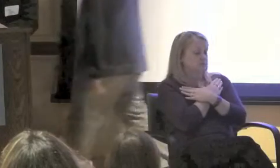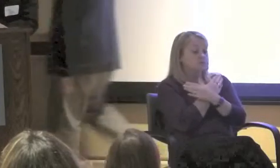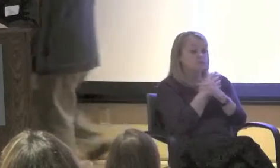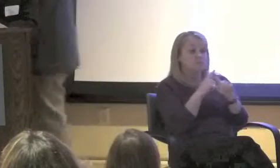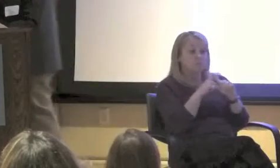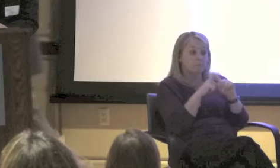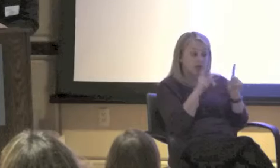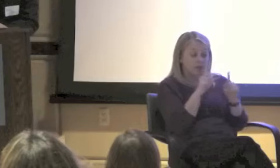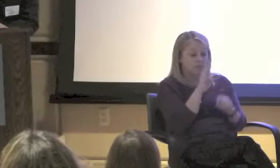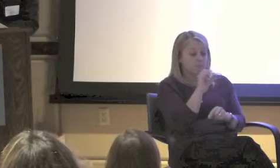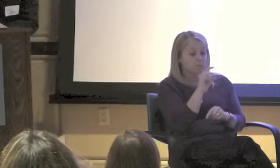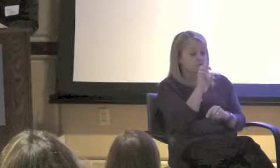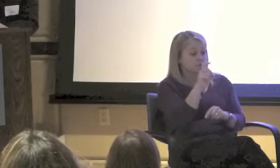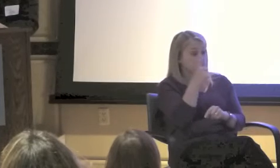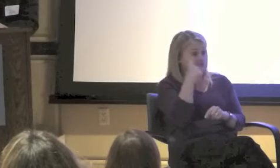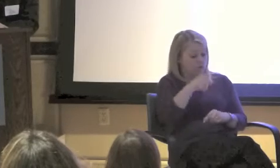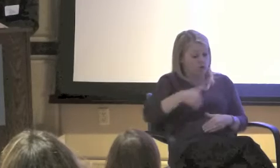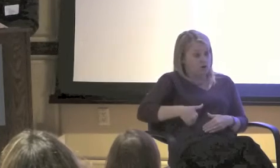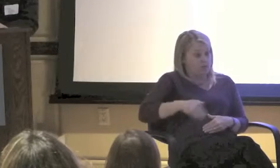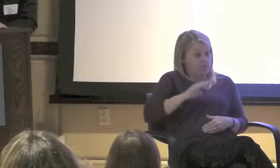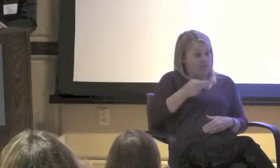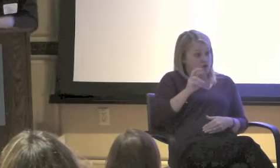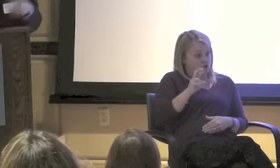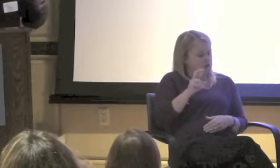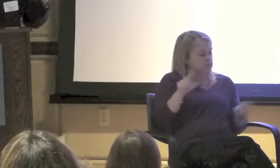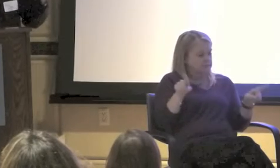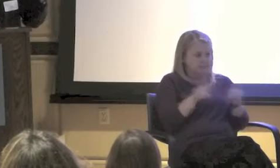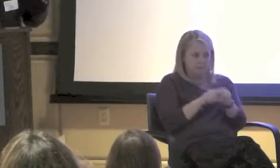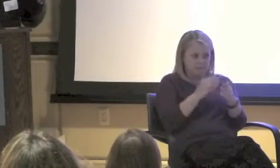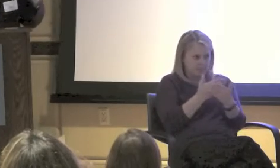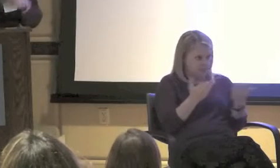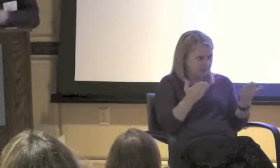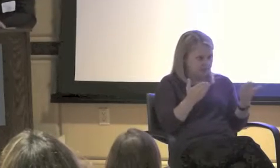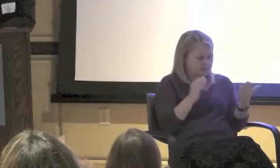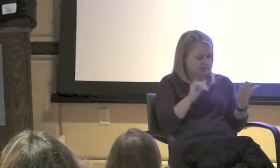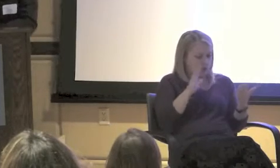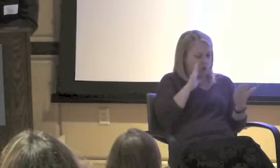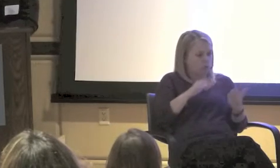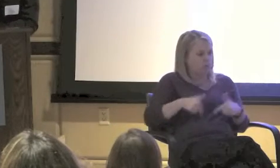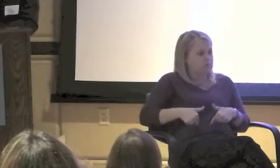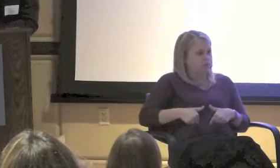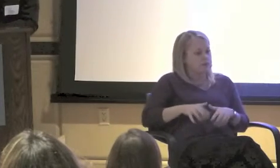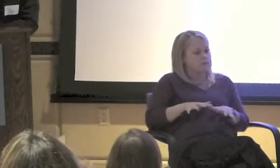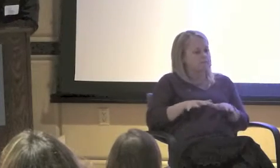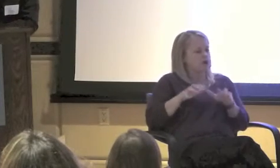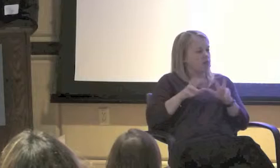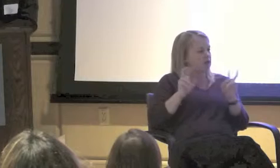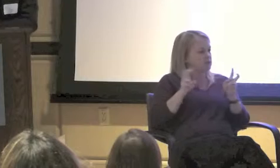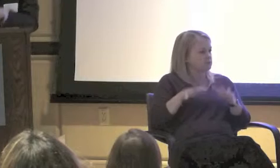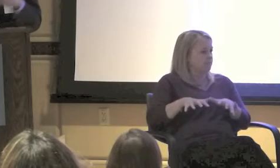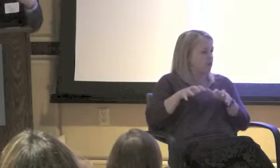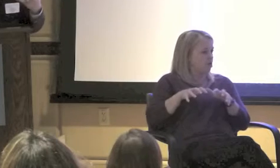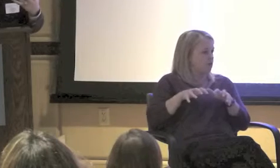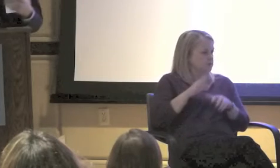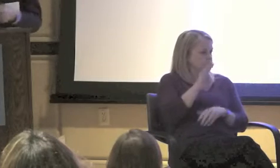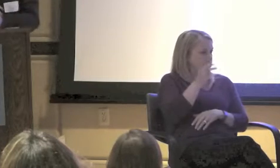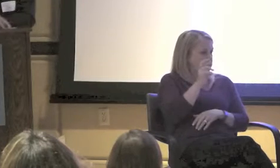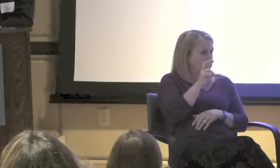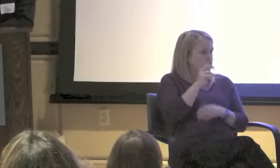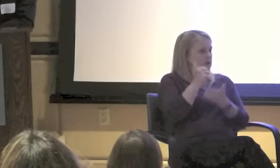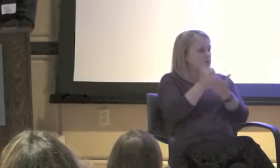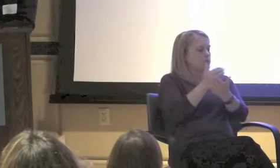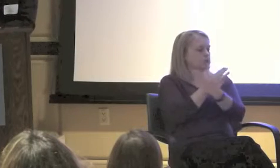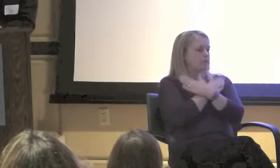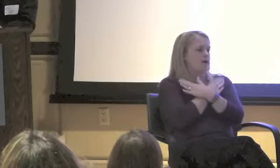The Botox in the bladder works the same way. The toxin paralyzes, in a sense, the bladder to help it to